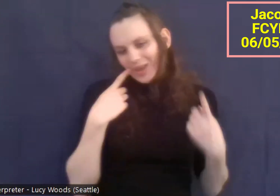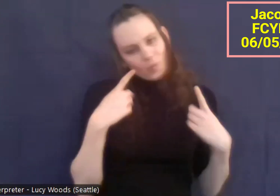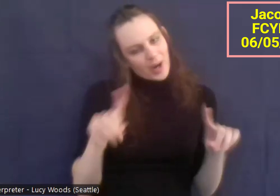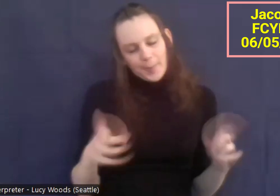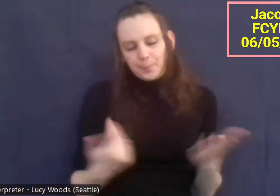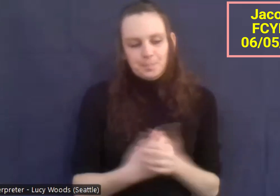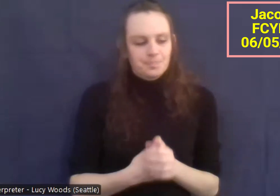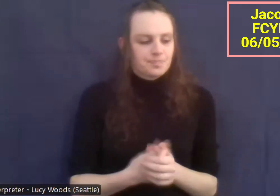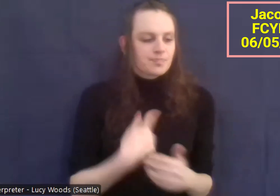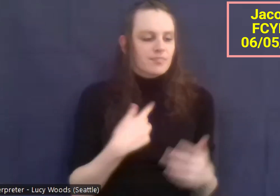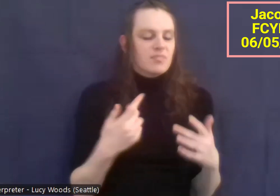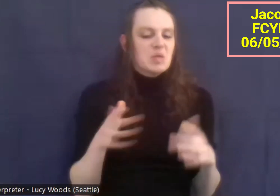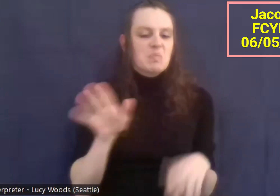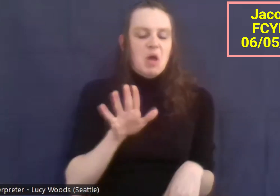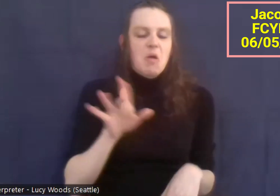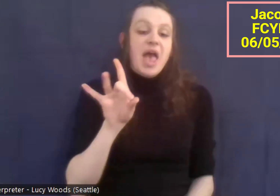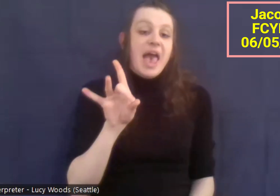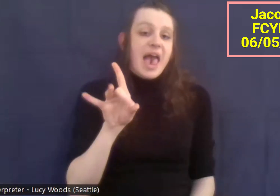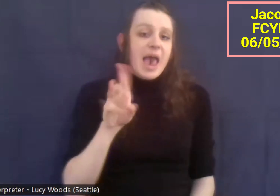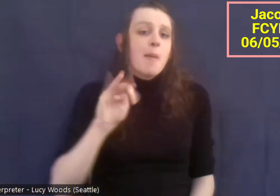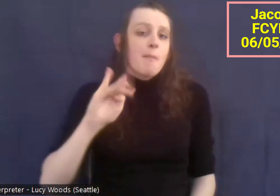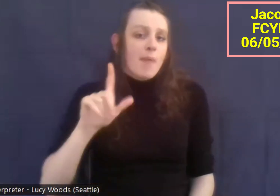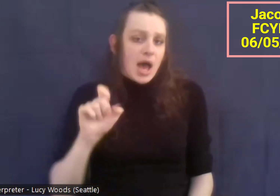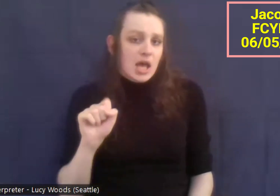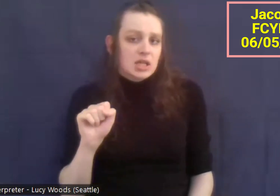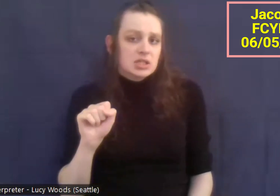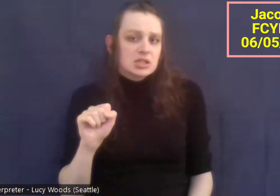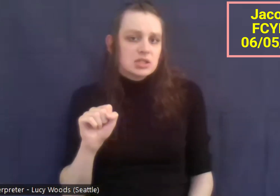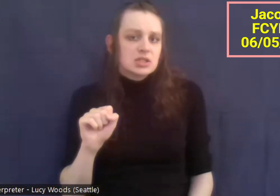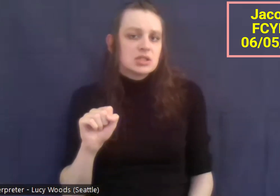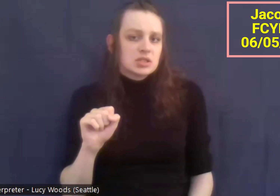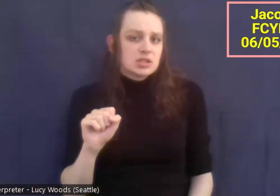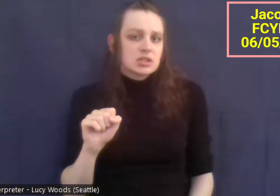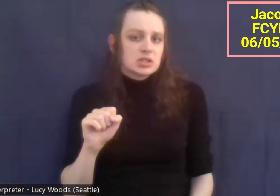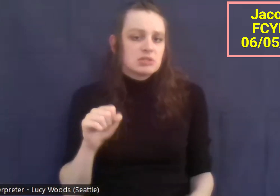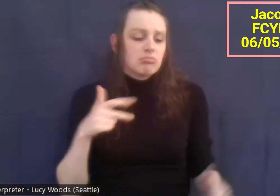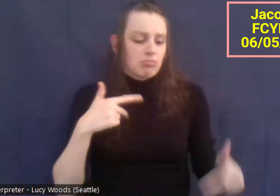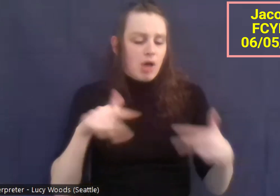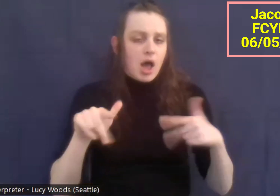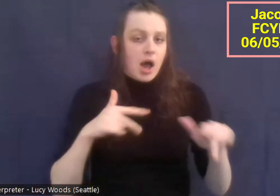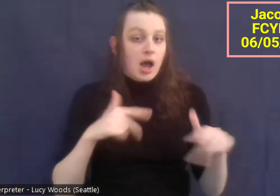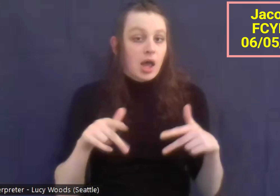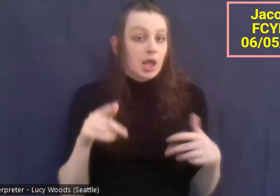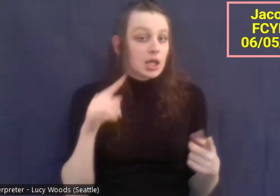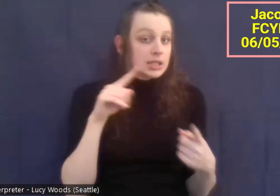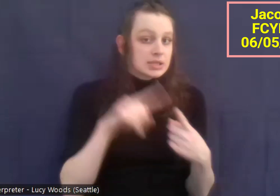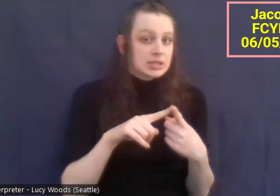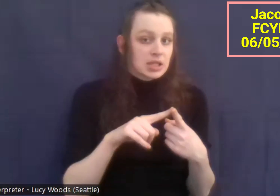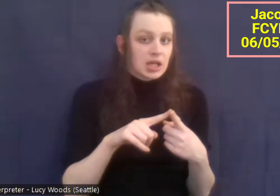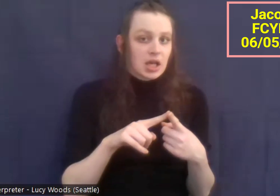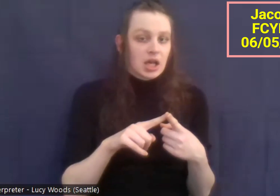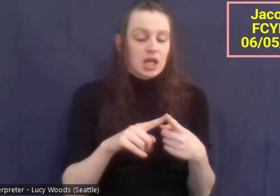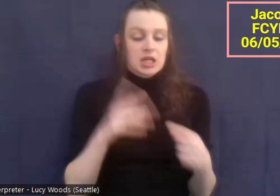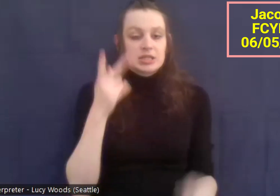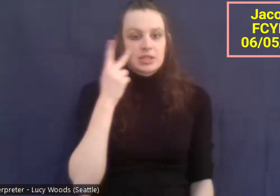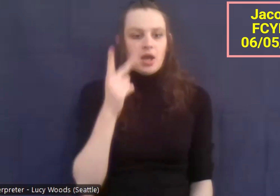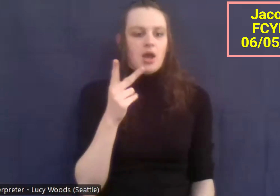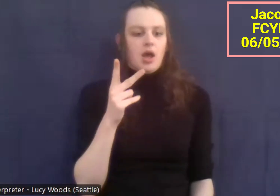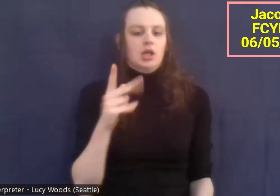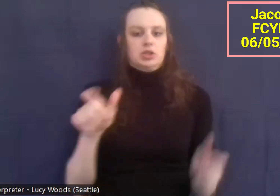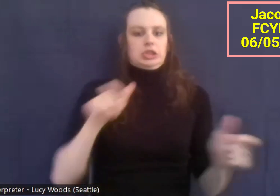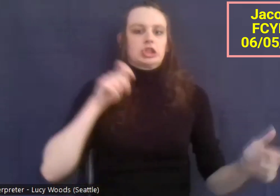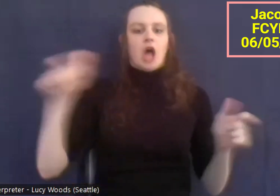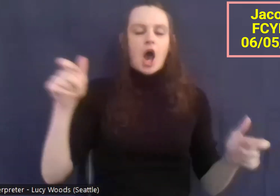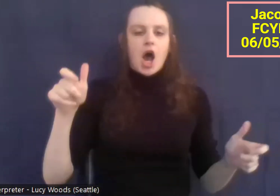got about 8 miles into the trail and I ran into a fucking 8-foot alligator,